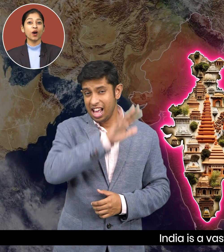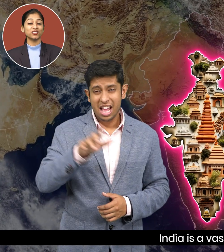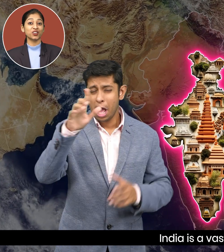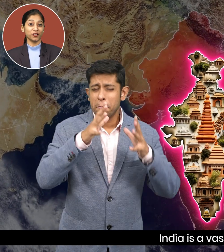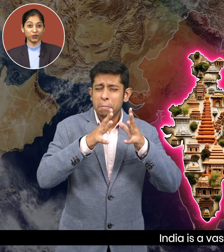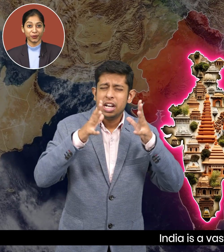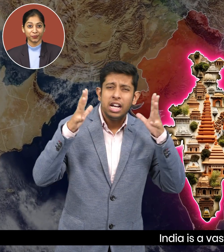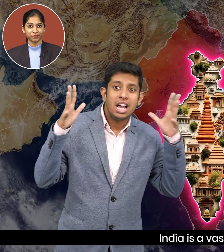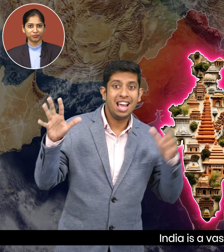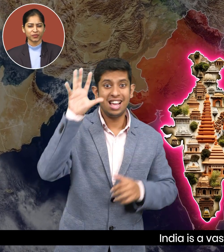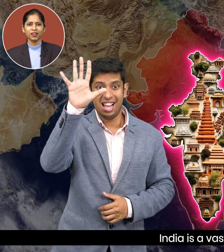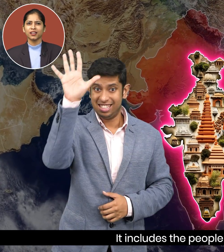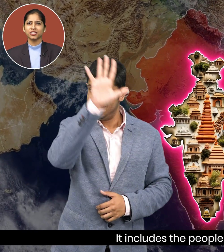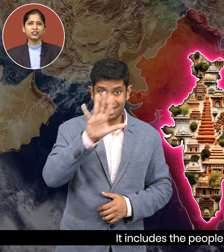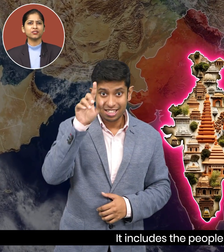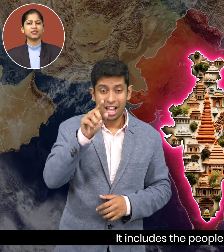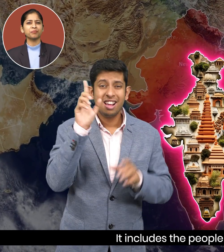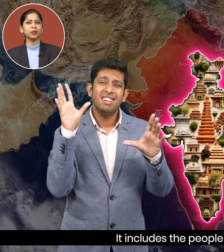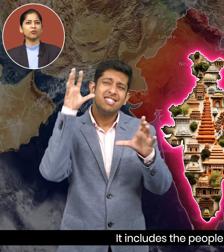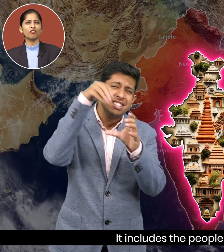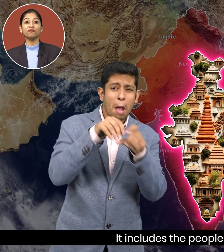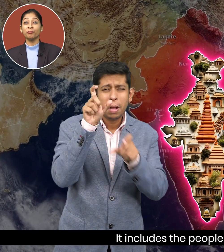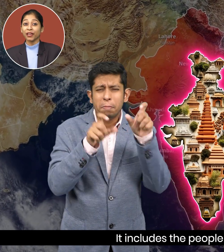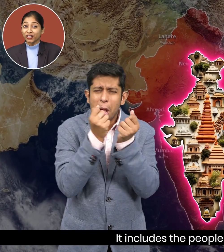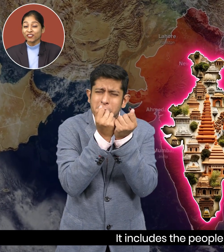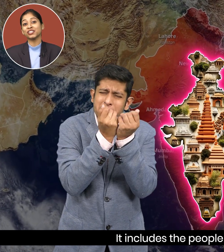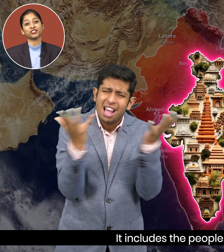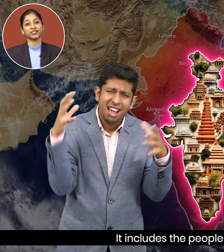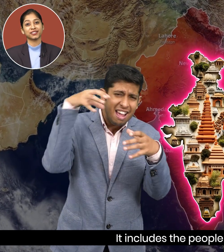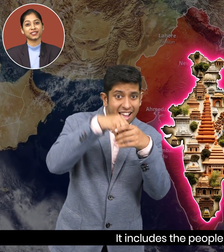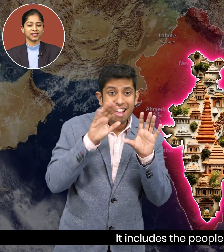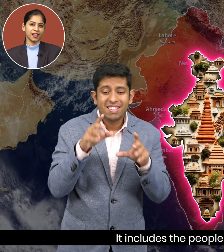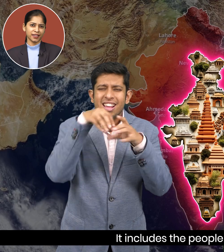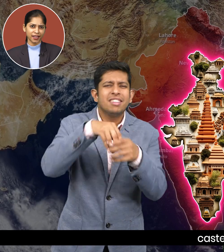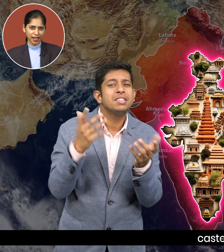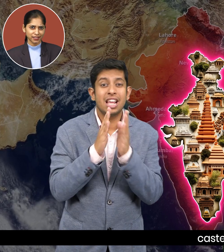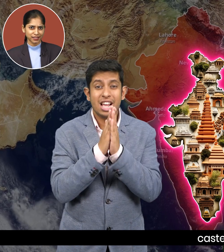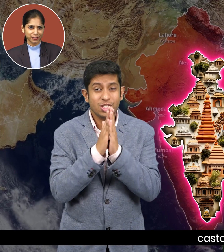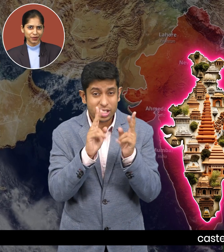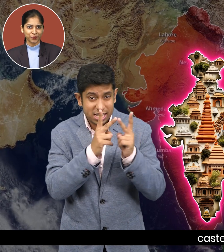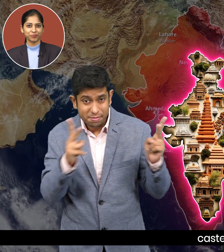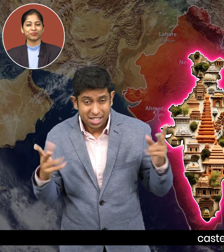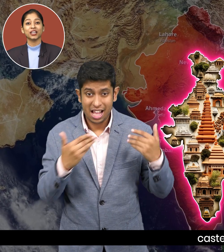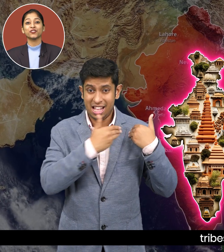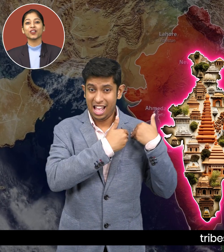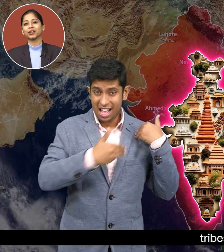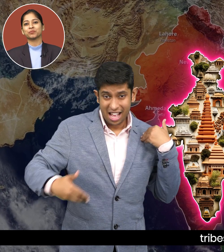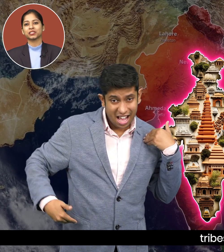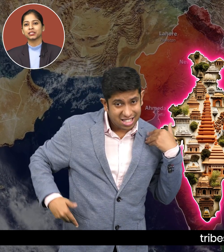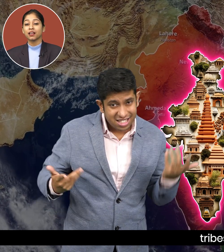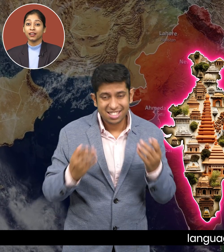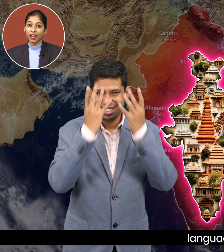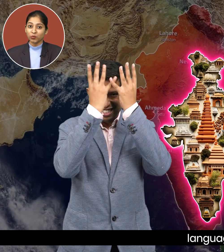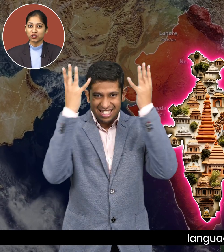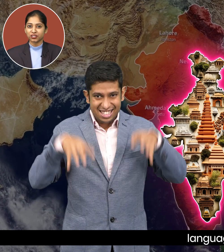India is a vast country. It includes the people of many religions, castes,